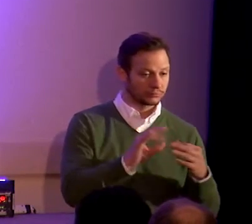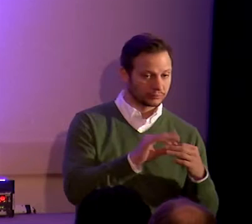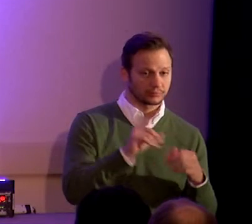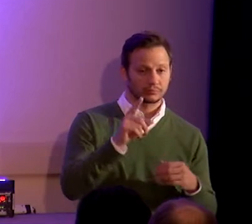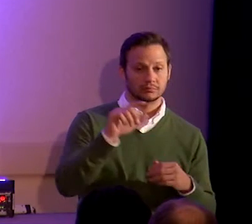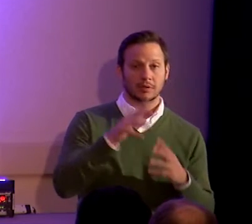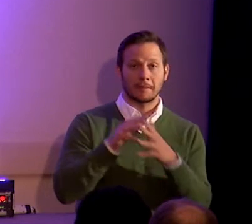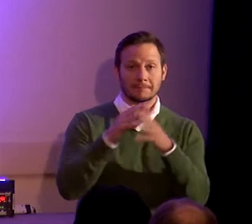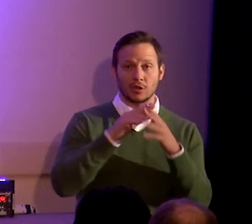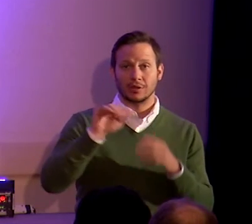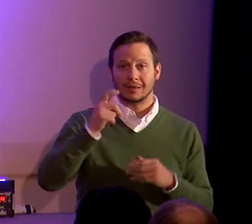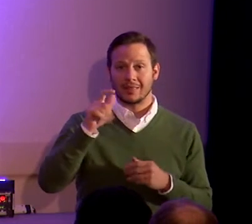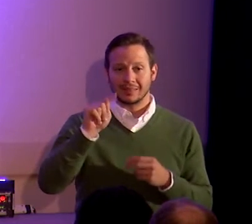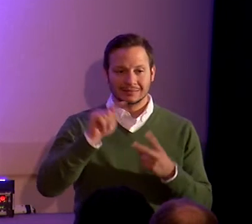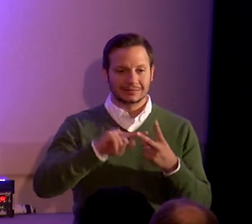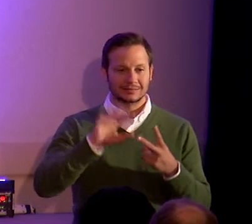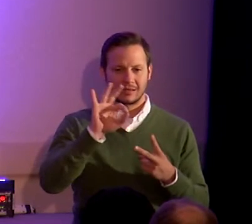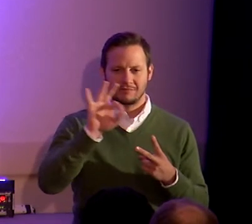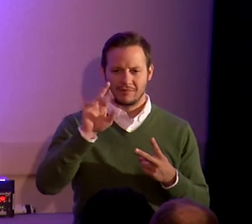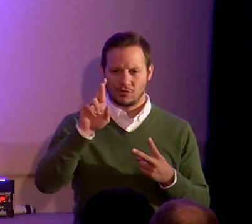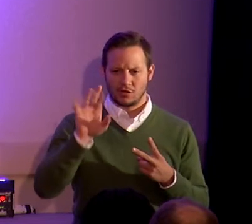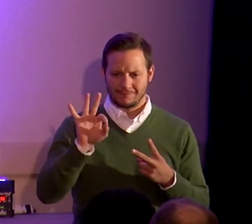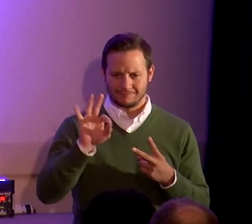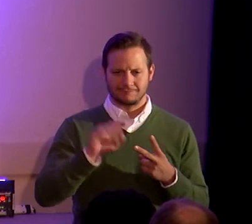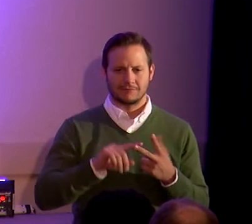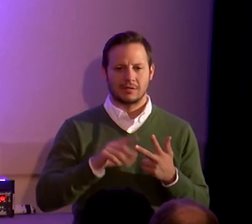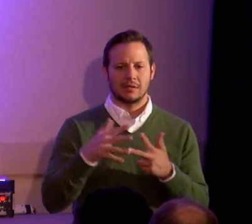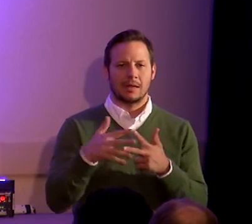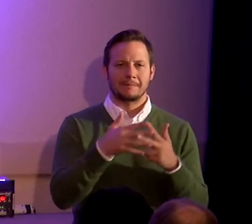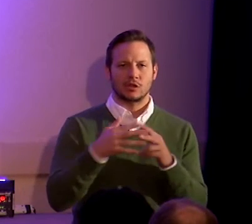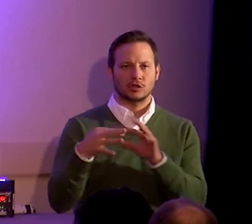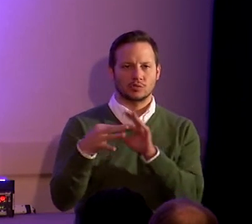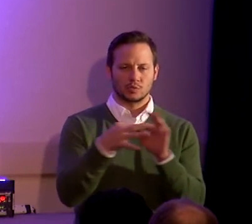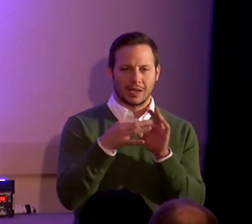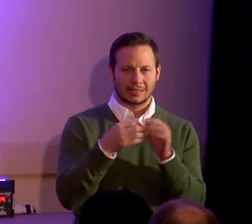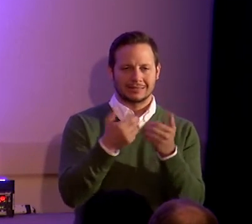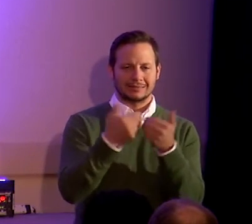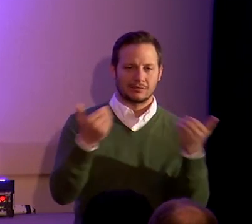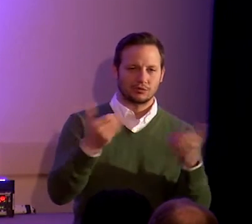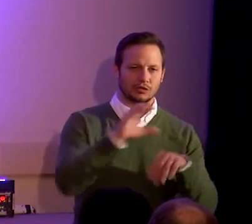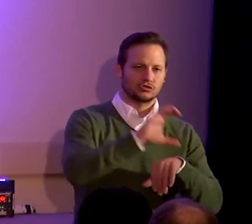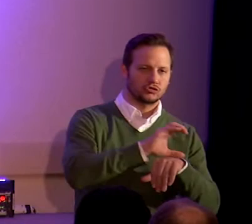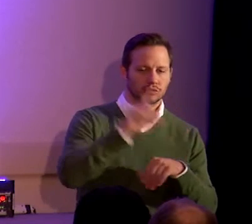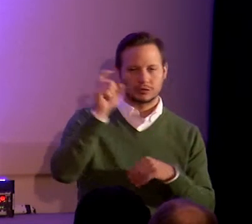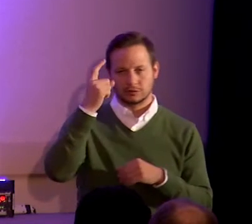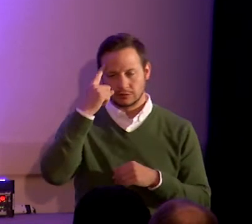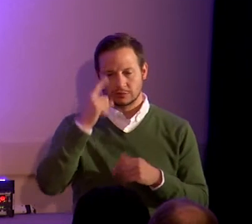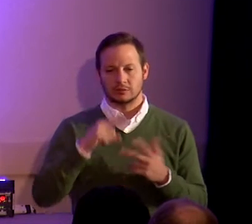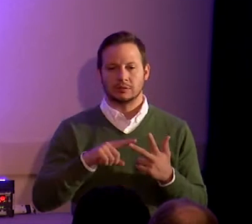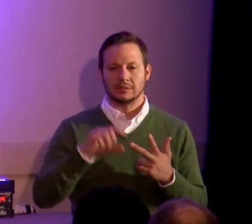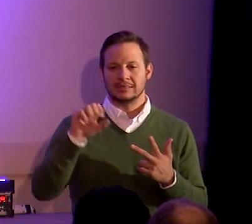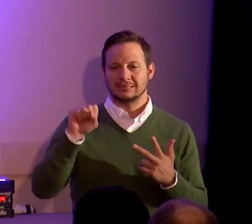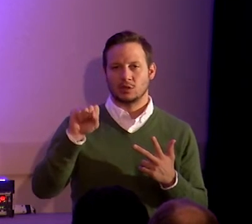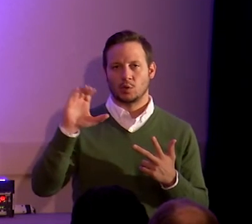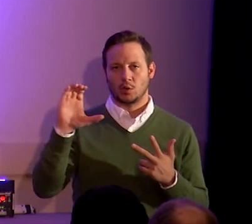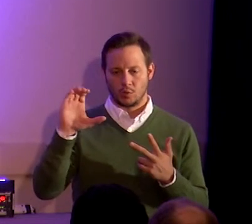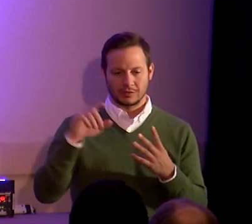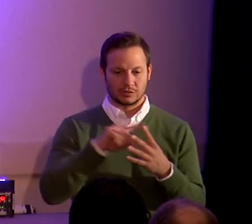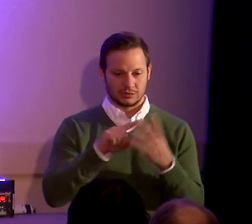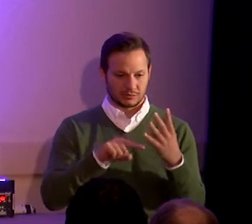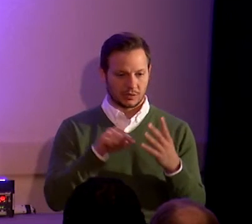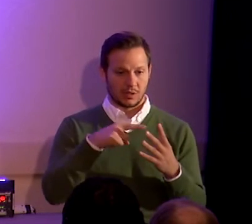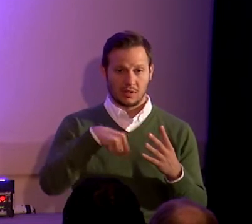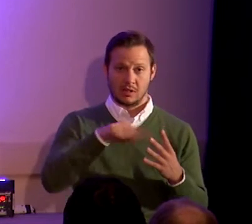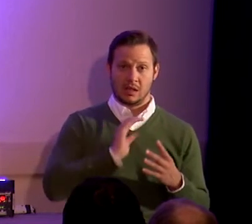American Atheists, through FFRF, Americans United for the Separation of Church and State, and the Secular Coalition, these opposition